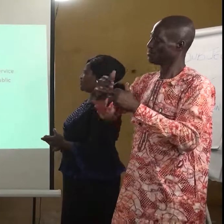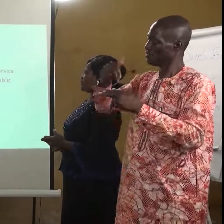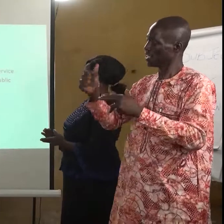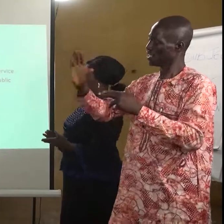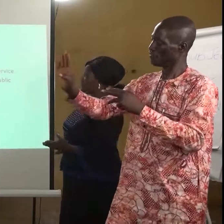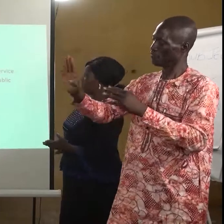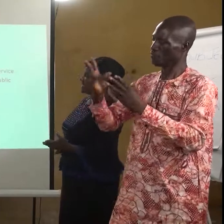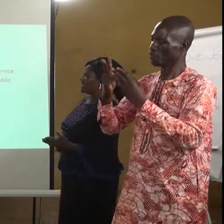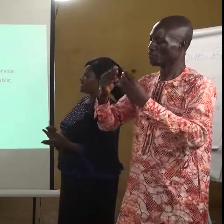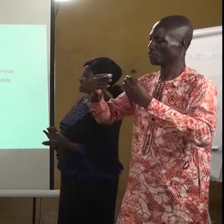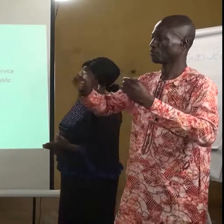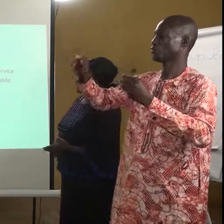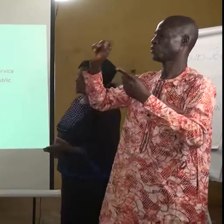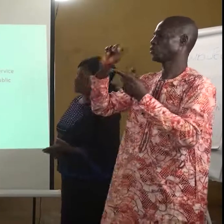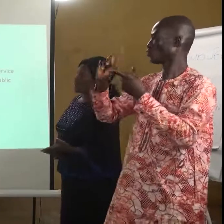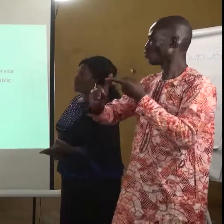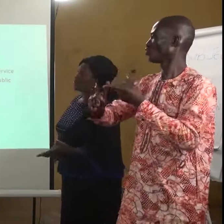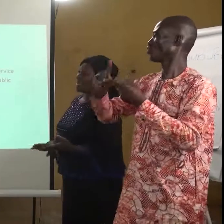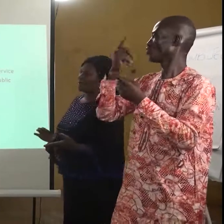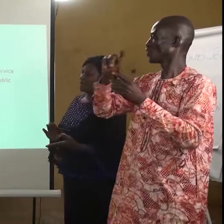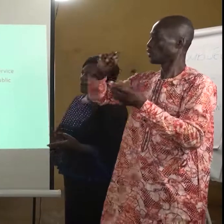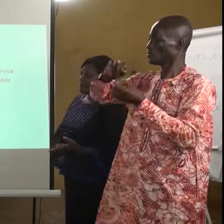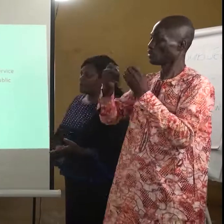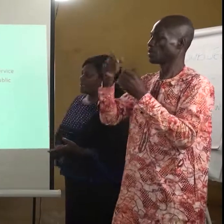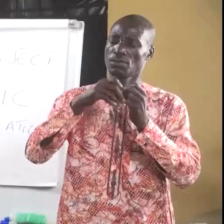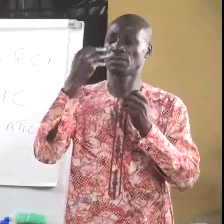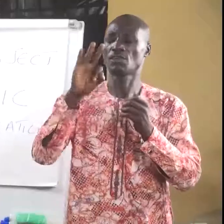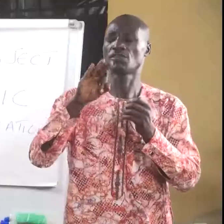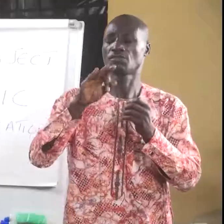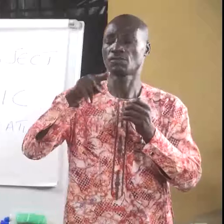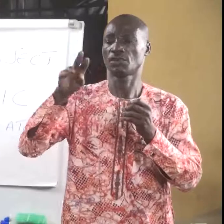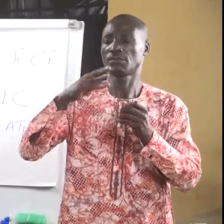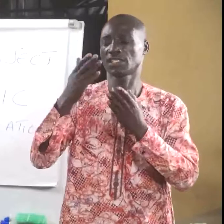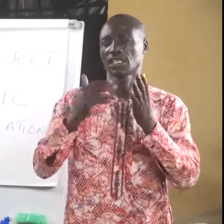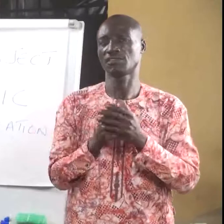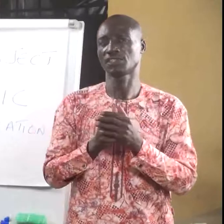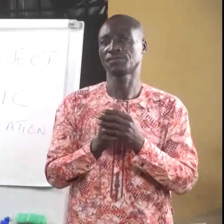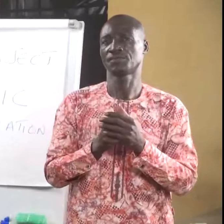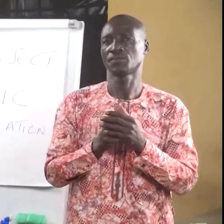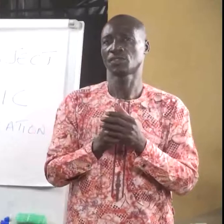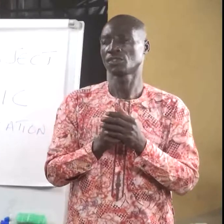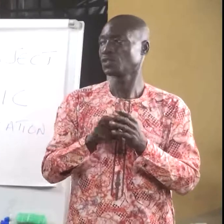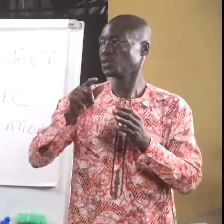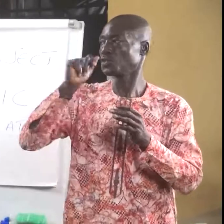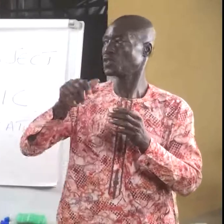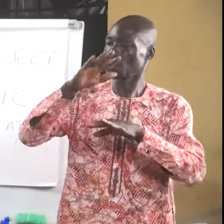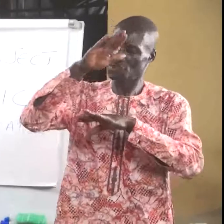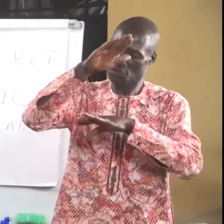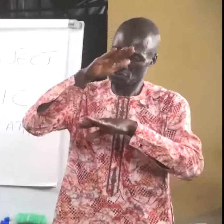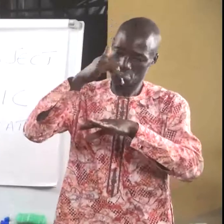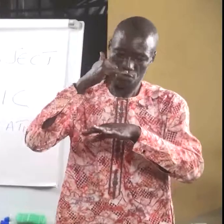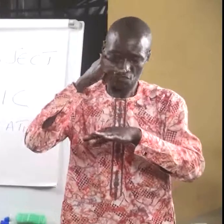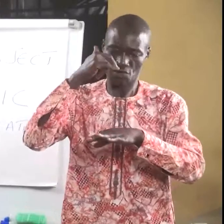the shortcomings of the public service. You can call me on the following